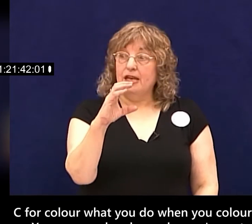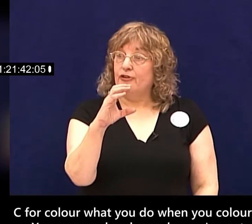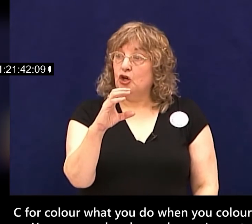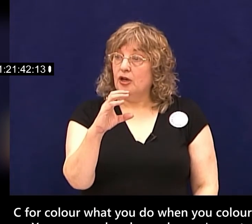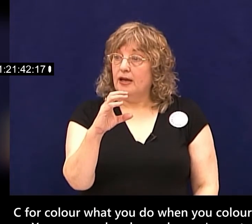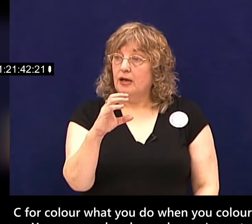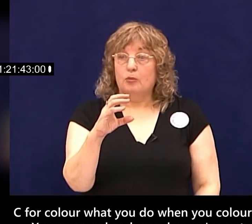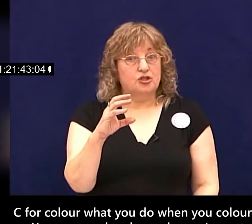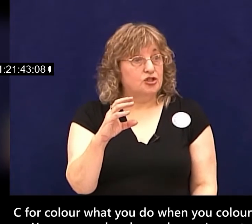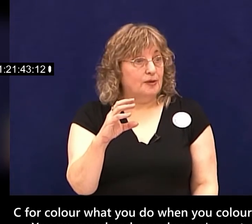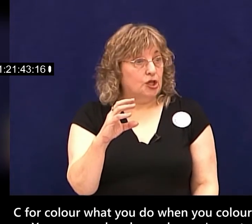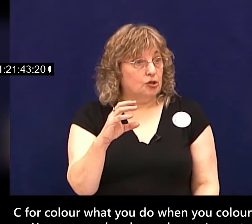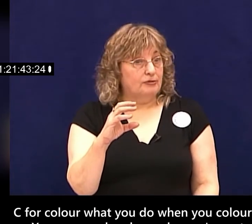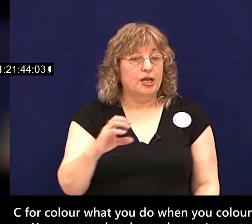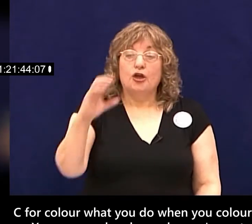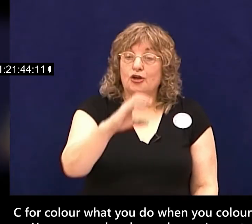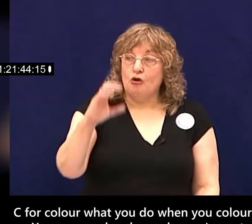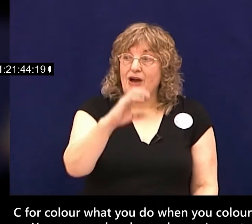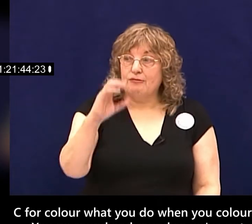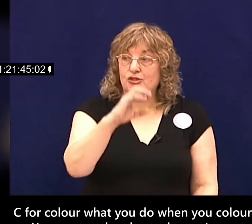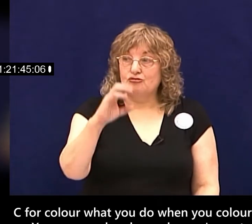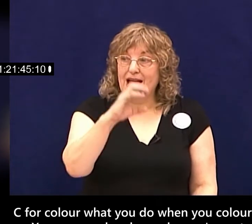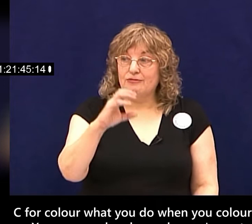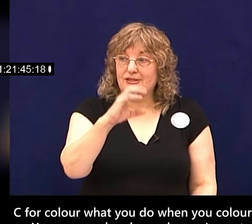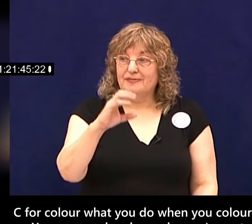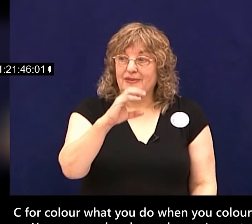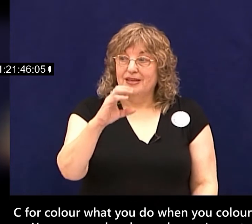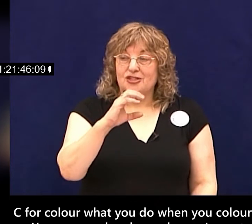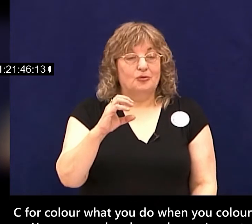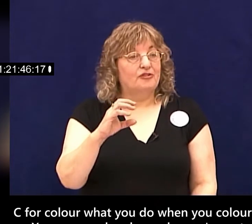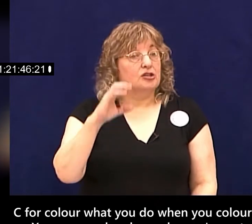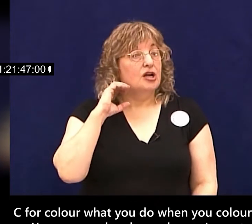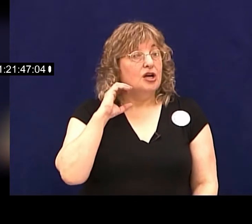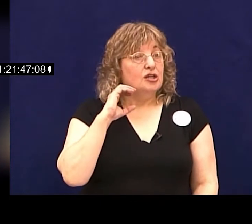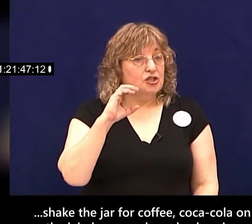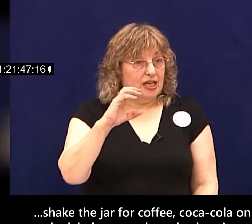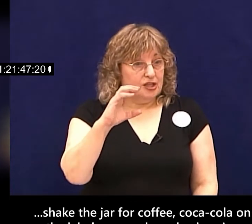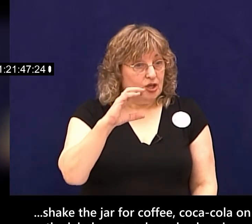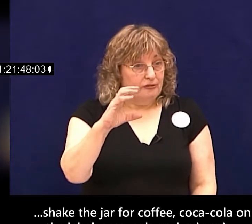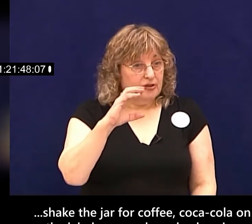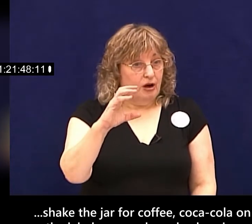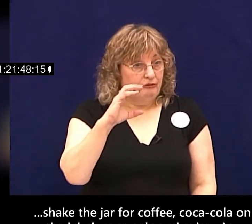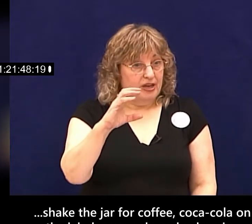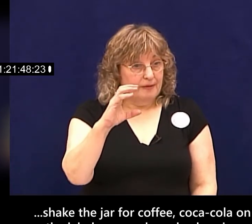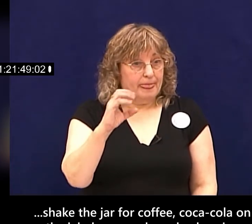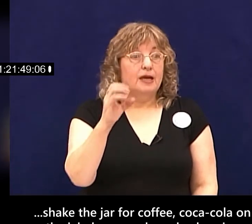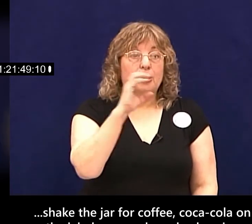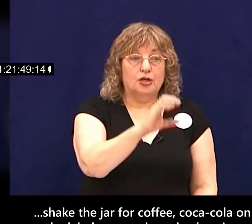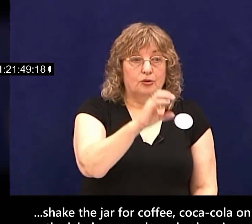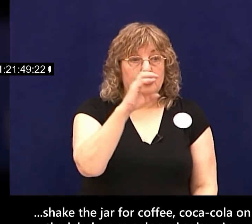for colour. What do you do when you colour in? You go round and round. So we've got shake the jar for coffee,